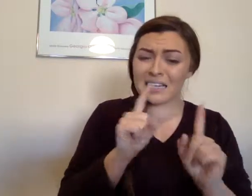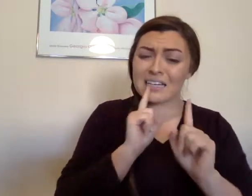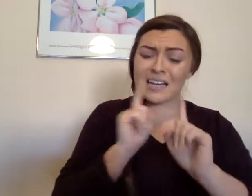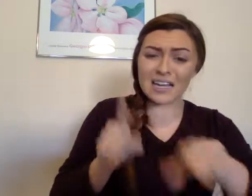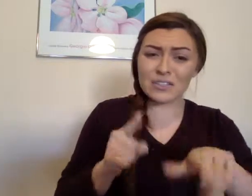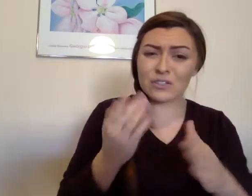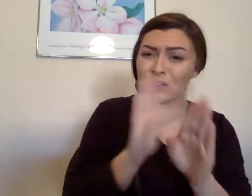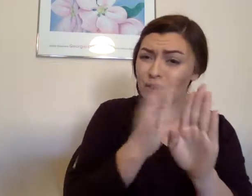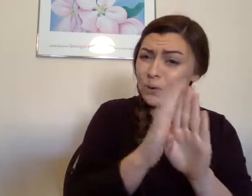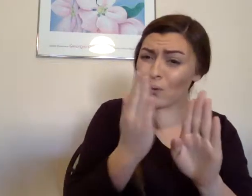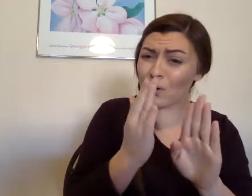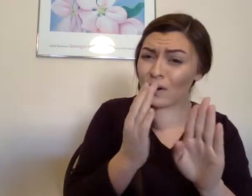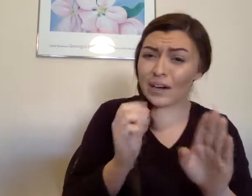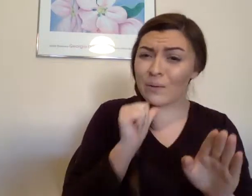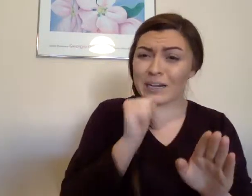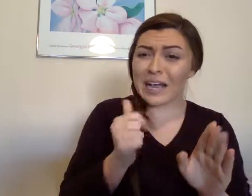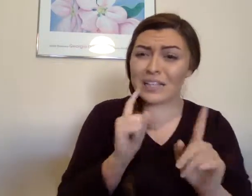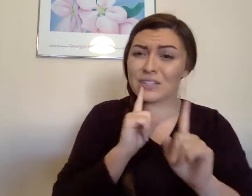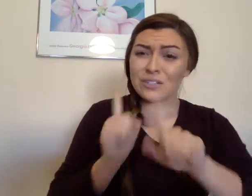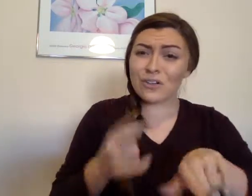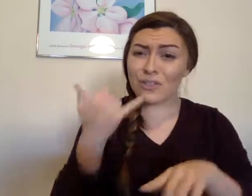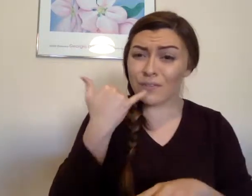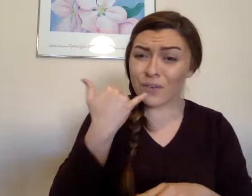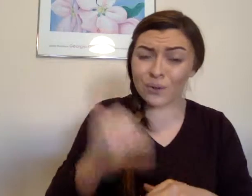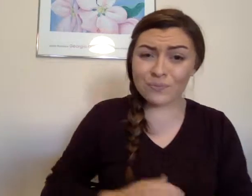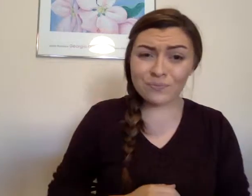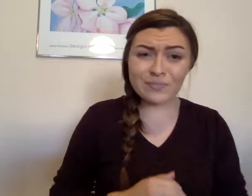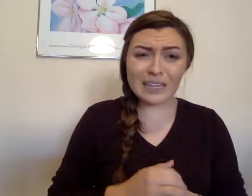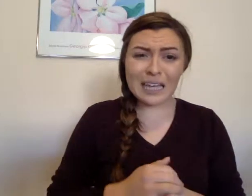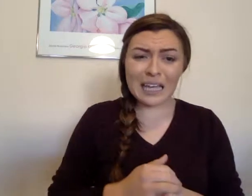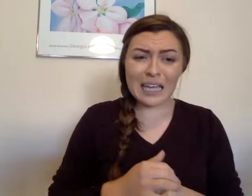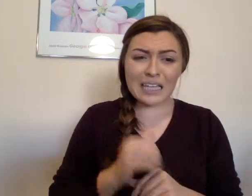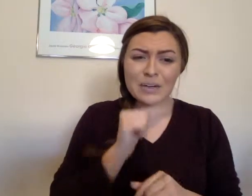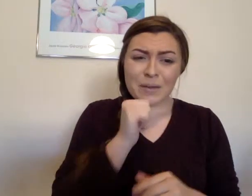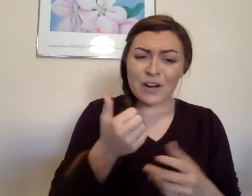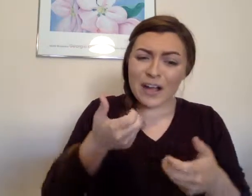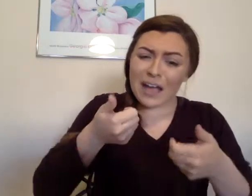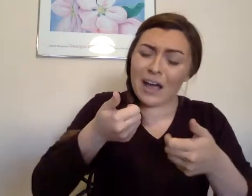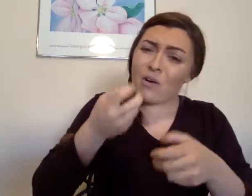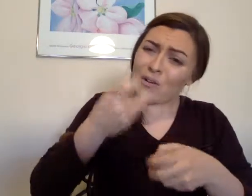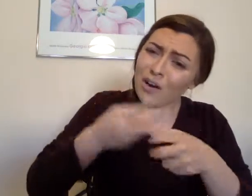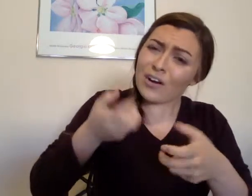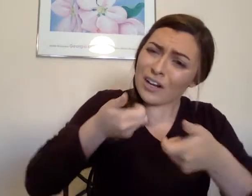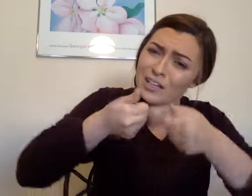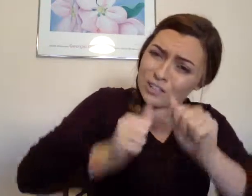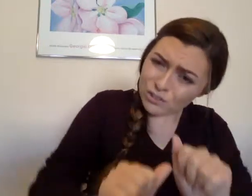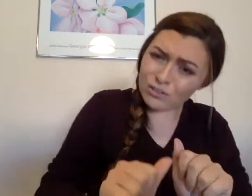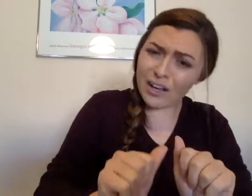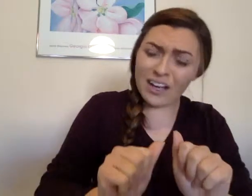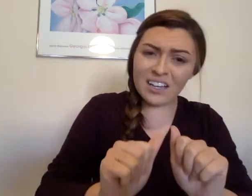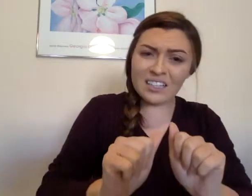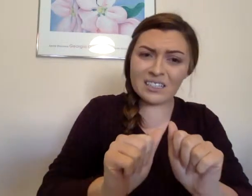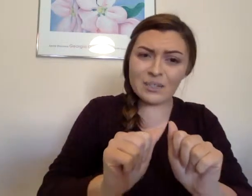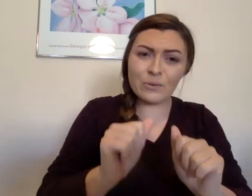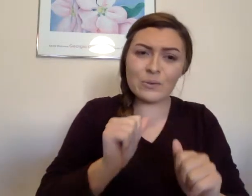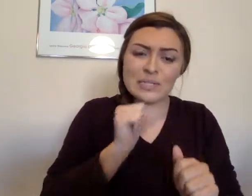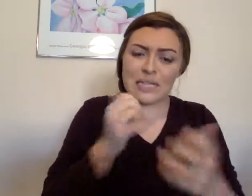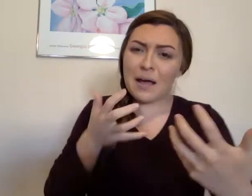matter how hard I had tried, the results I was getting were not matching the effort I was putting forth to interact with